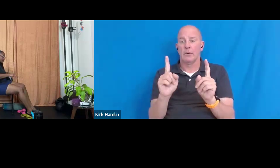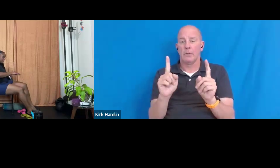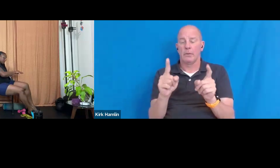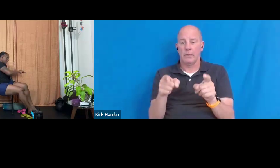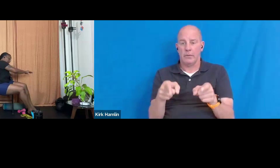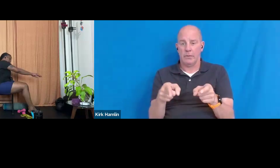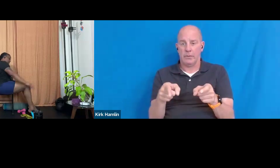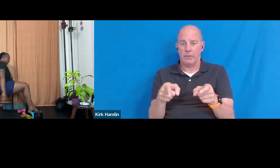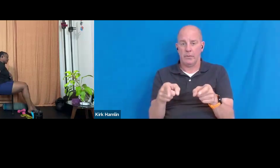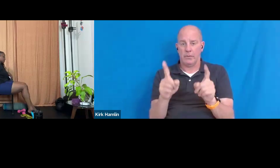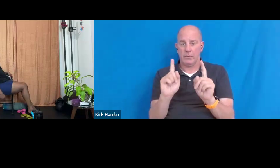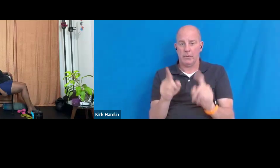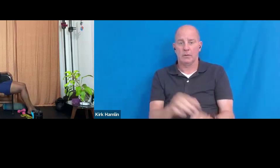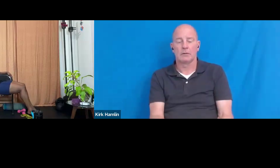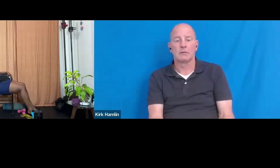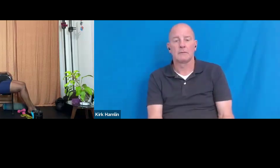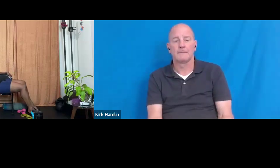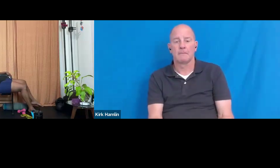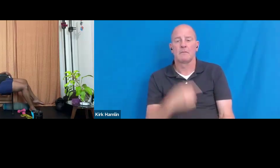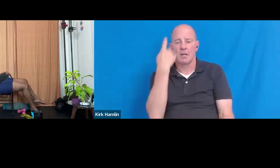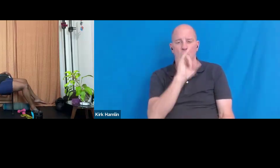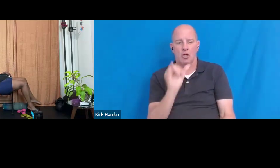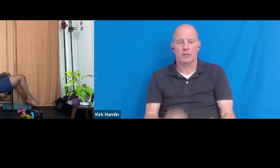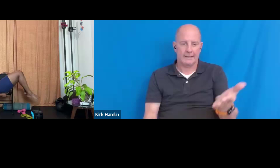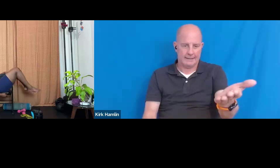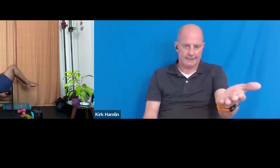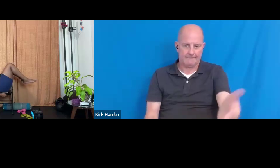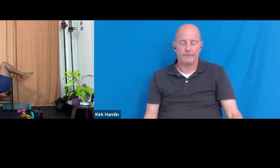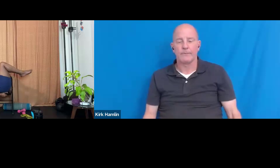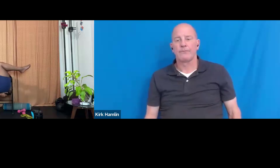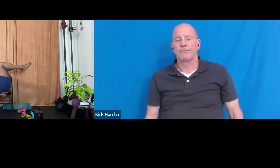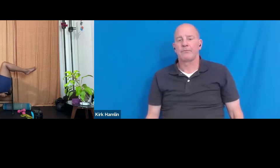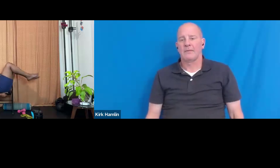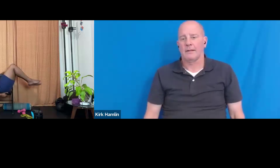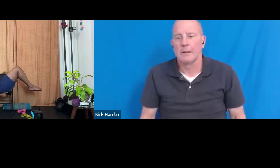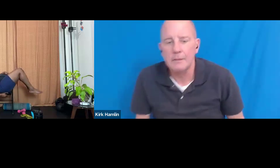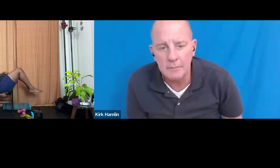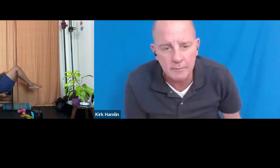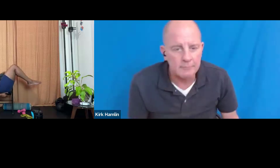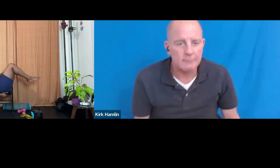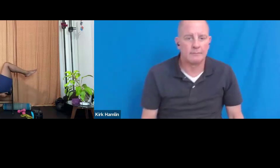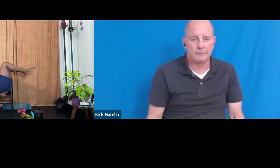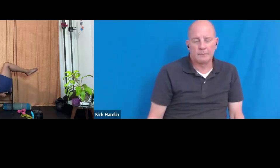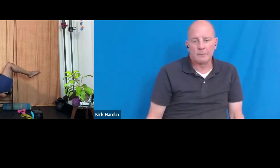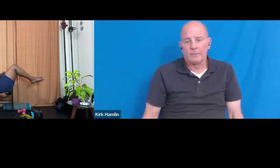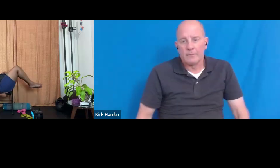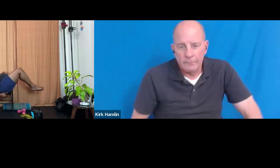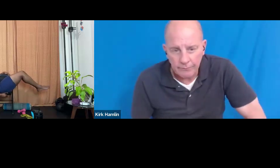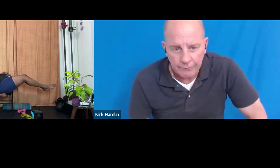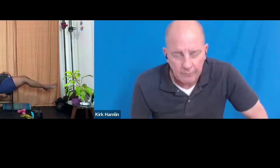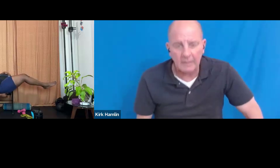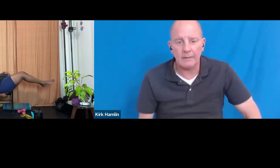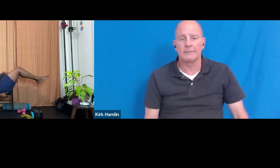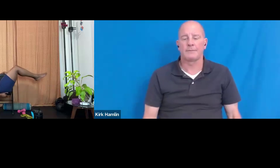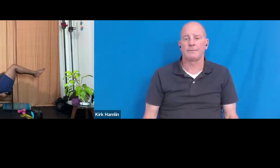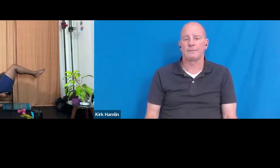ground. So this is kind of going to look like, if I'm laying down, I could look like heels coming up.